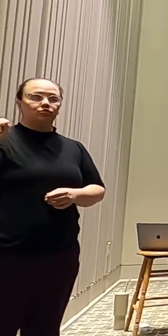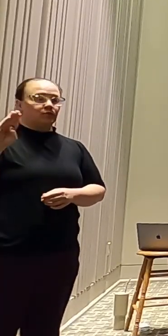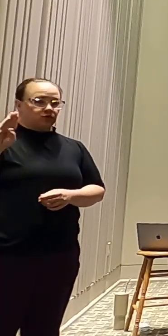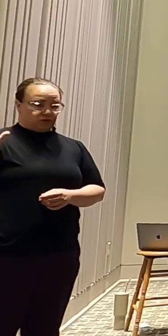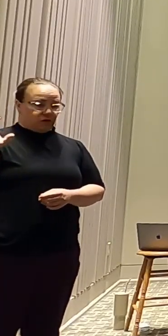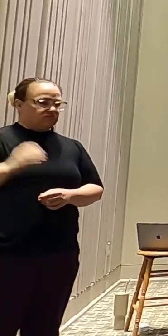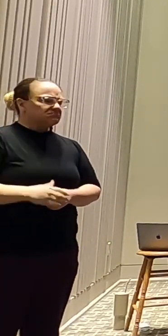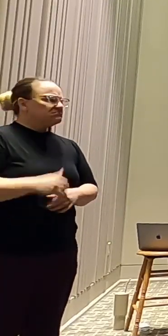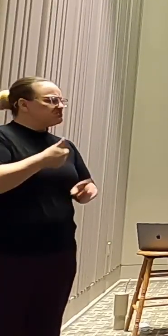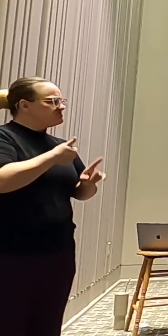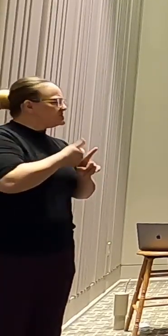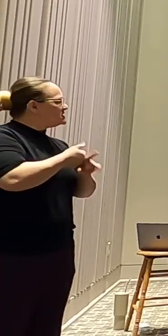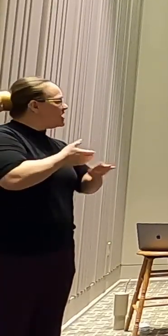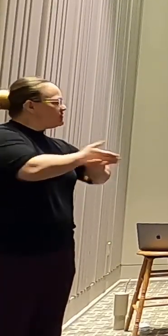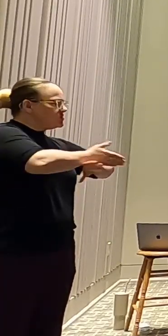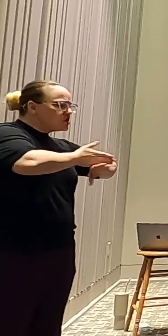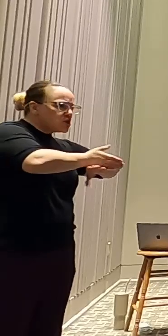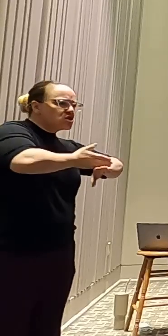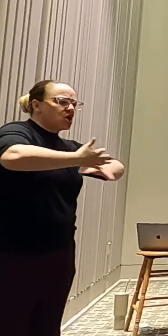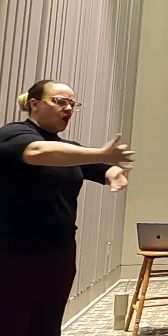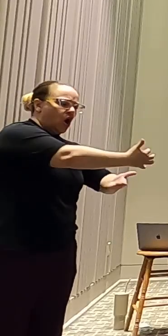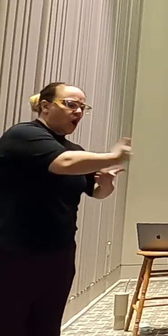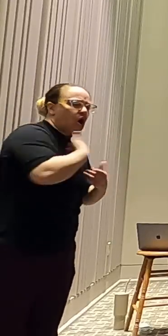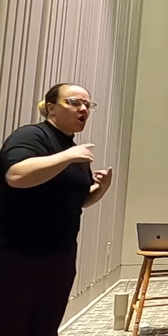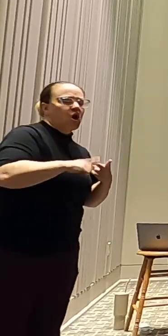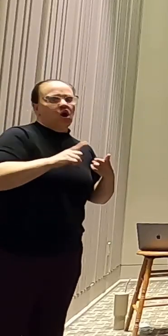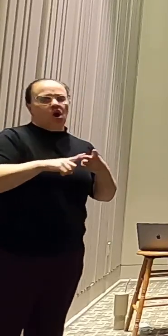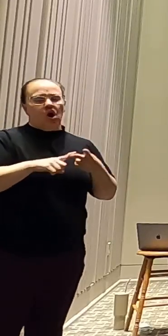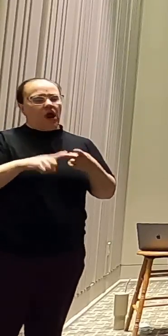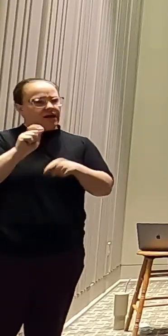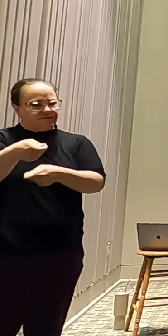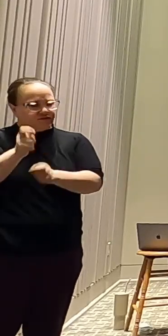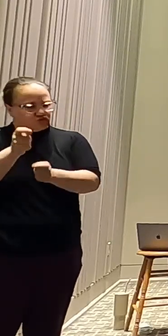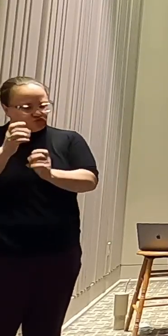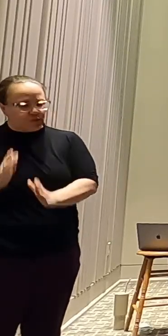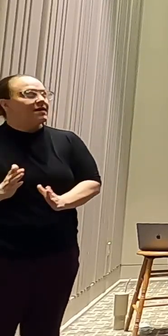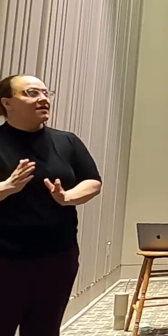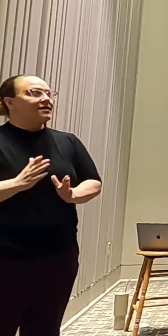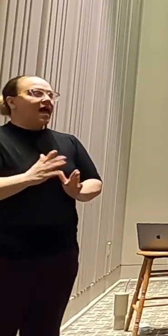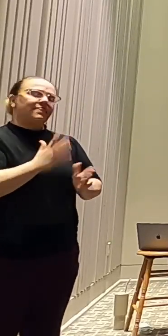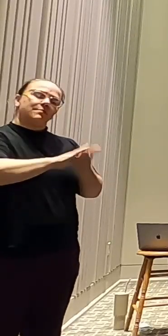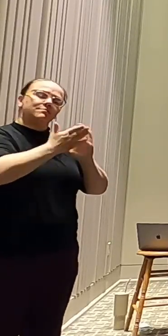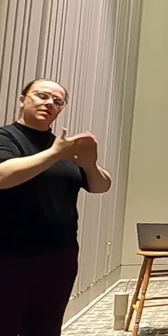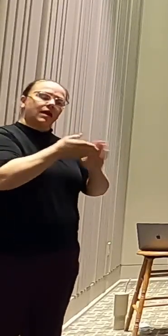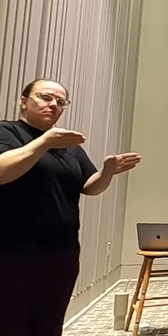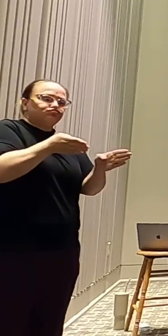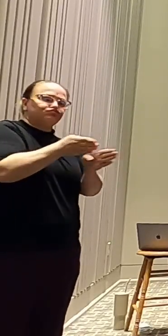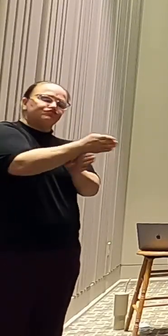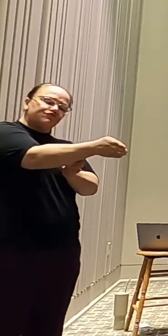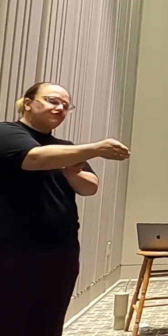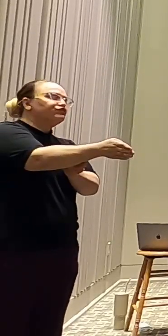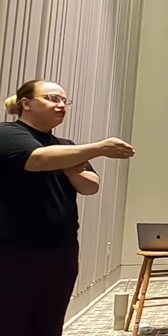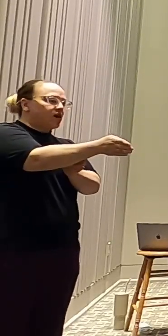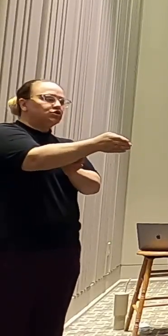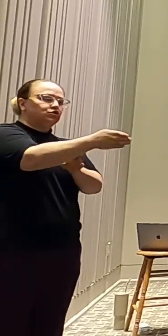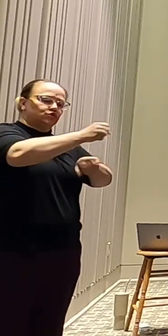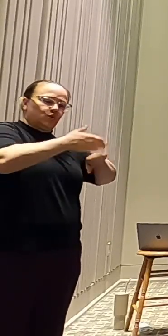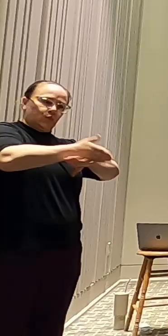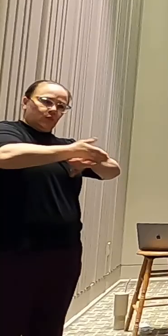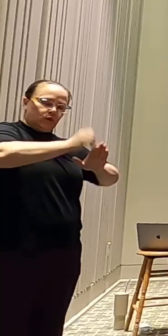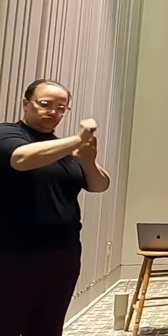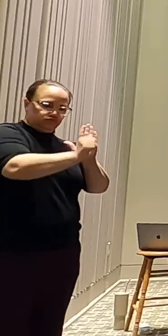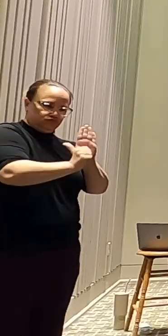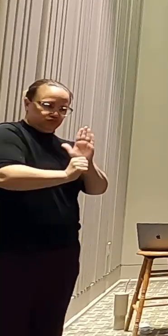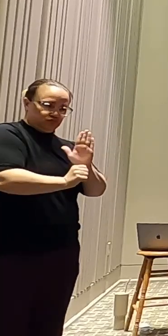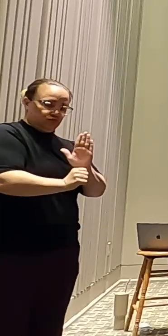before he took up wood carving professionally. In 1954, Hunt began working with his father-in-law, Mungo